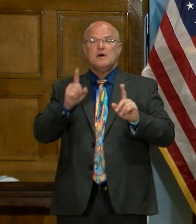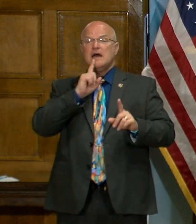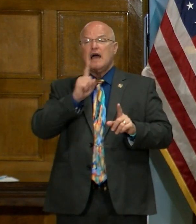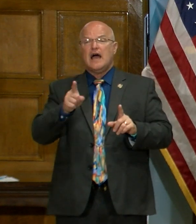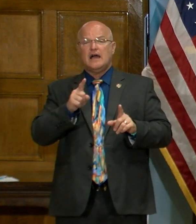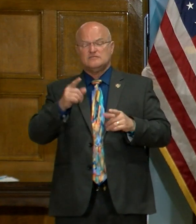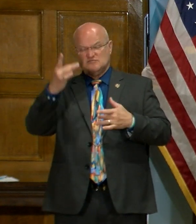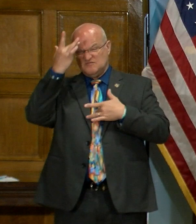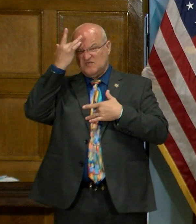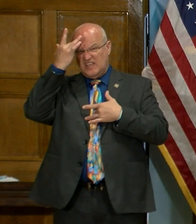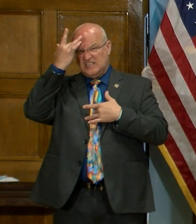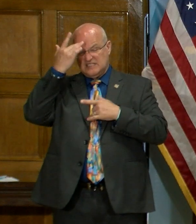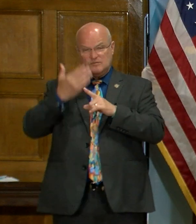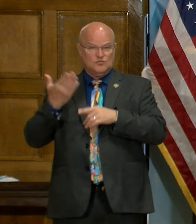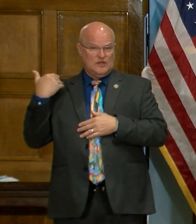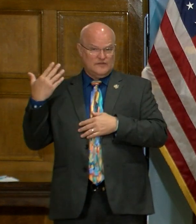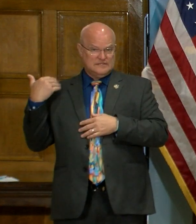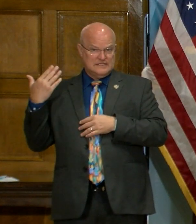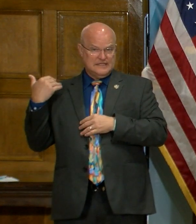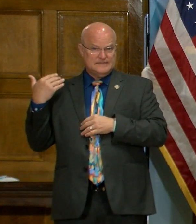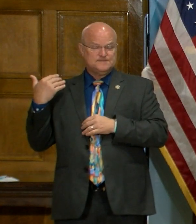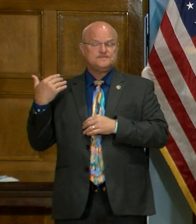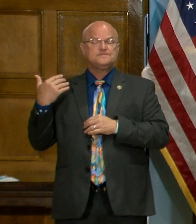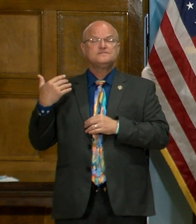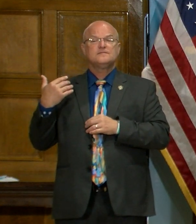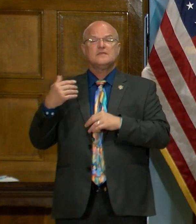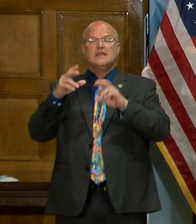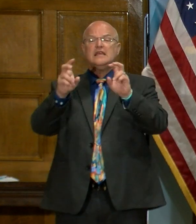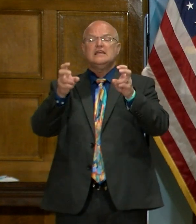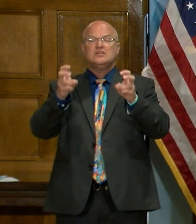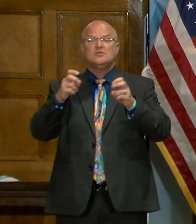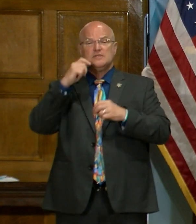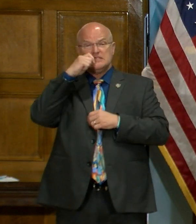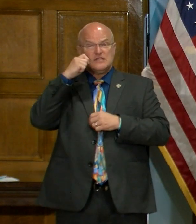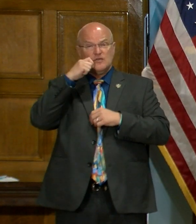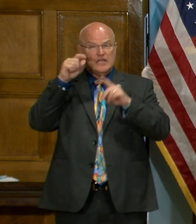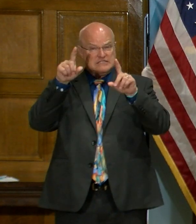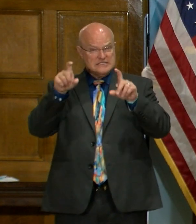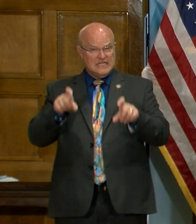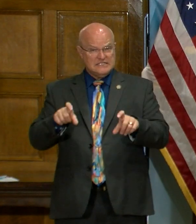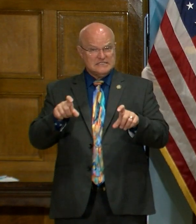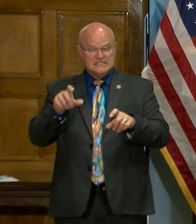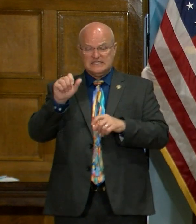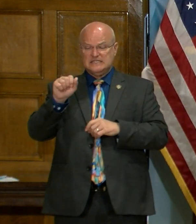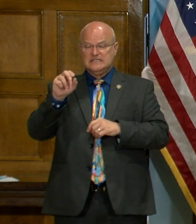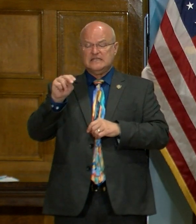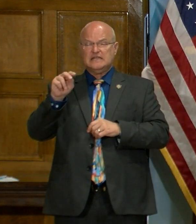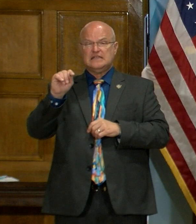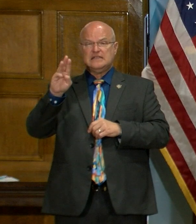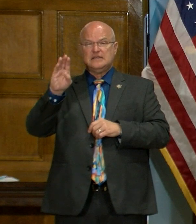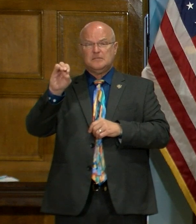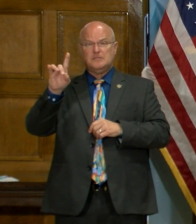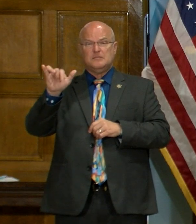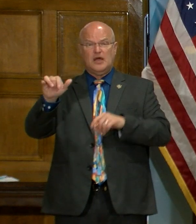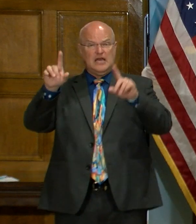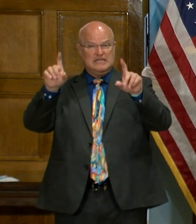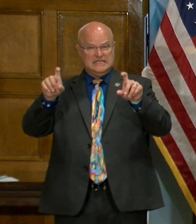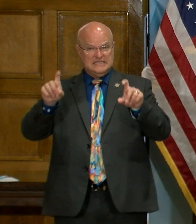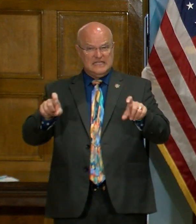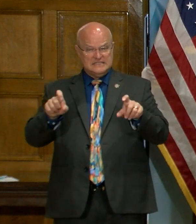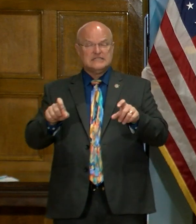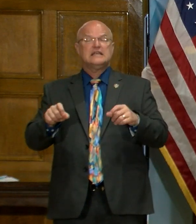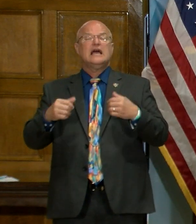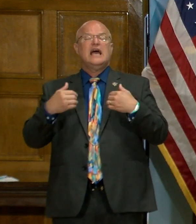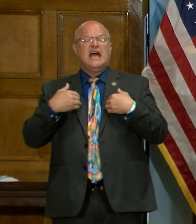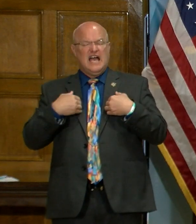actually were infected previously. In terms of serologic testing as a tool, antibody testing, there